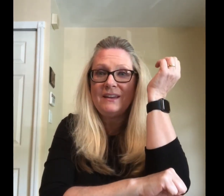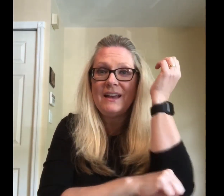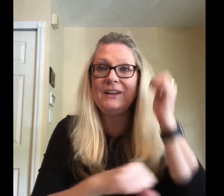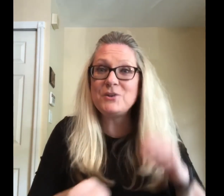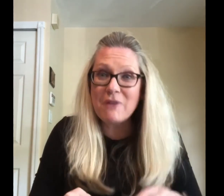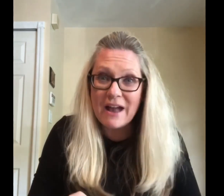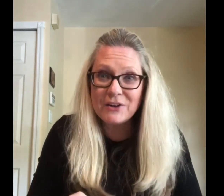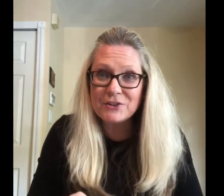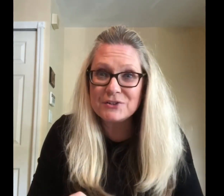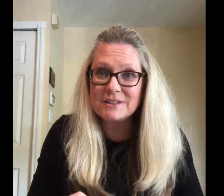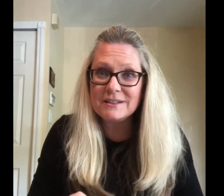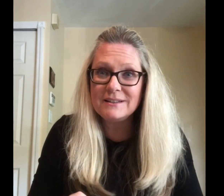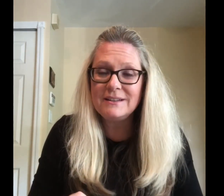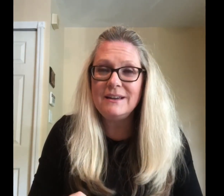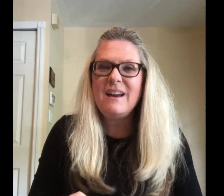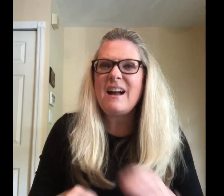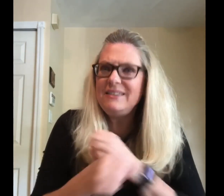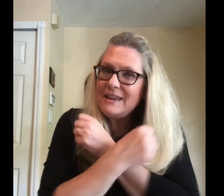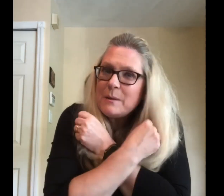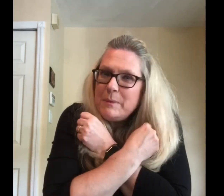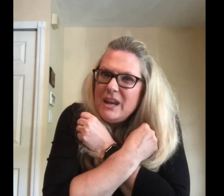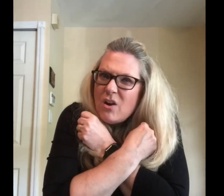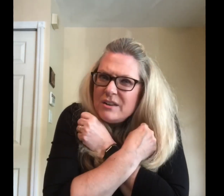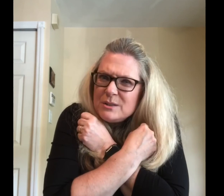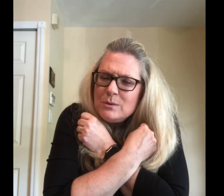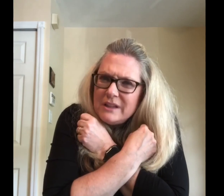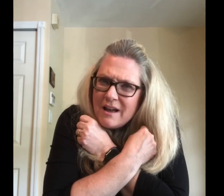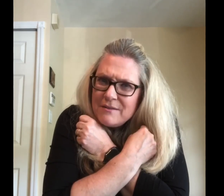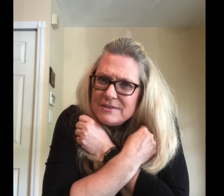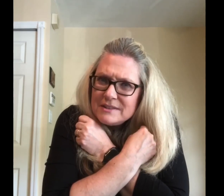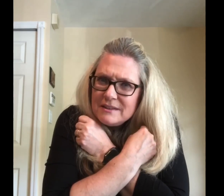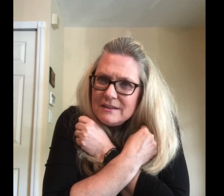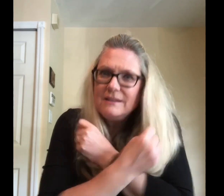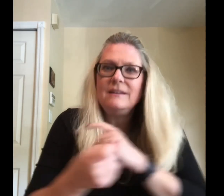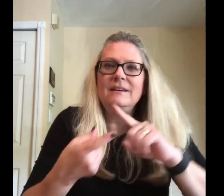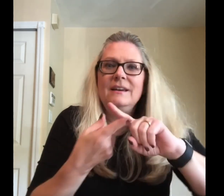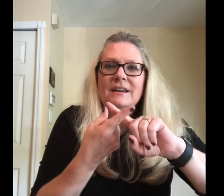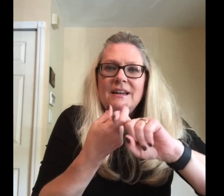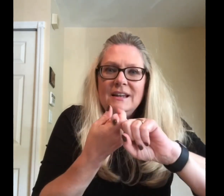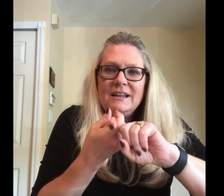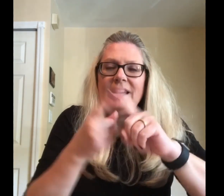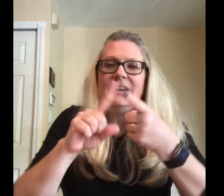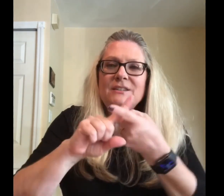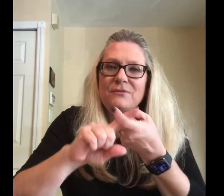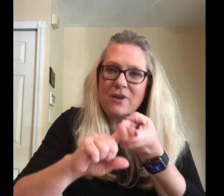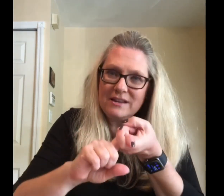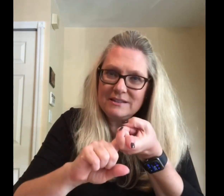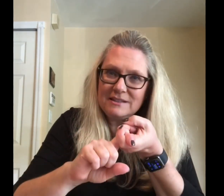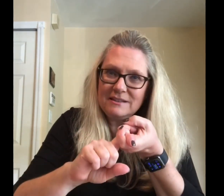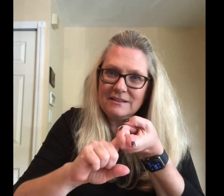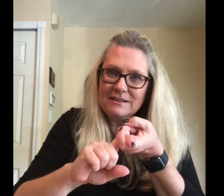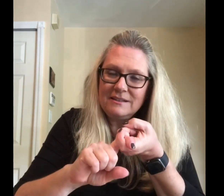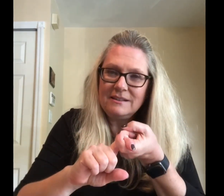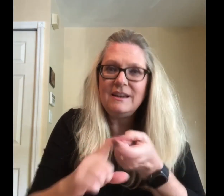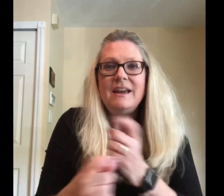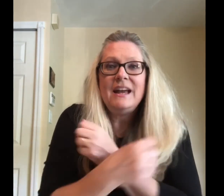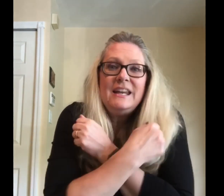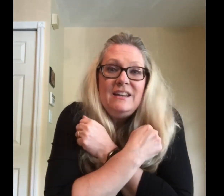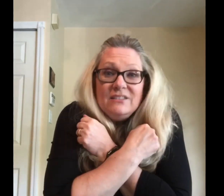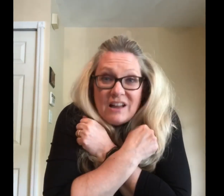and crackers. I think Pete also loves his friends, and he